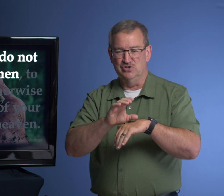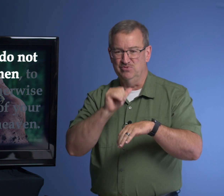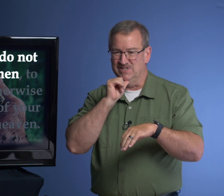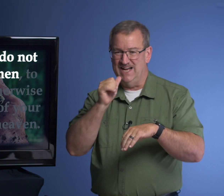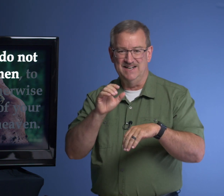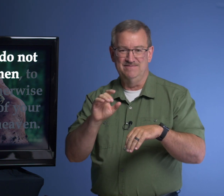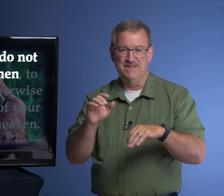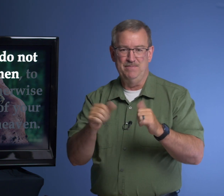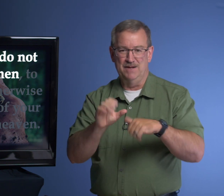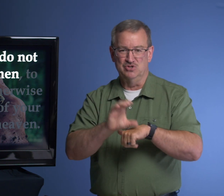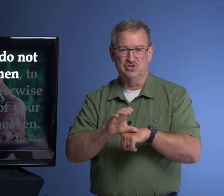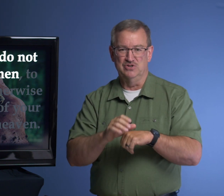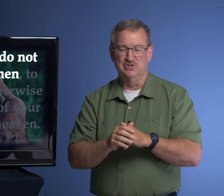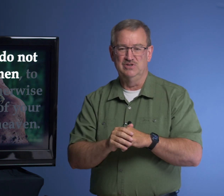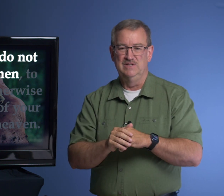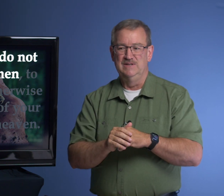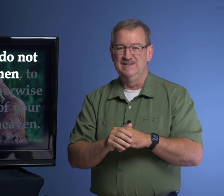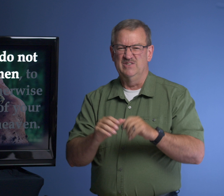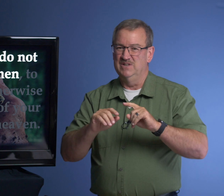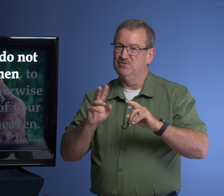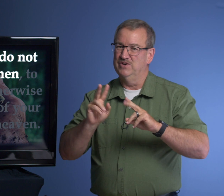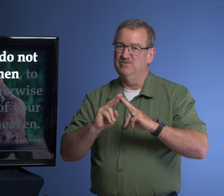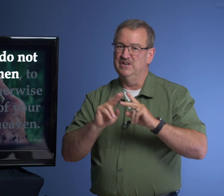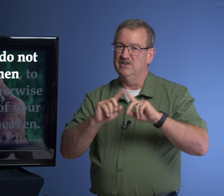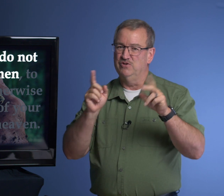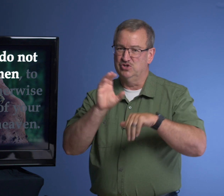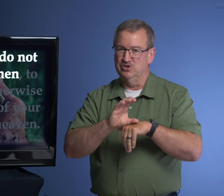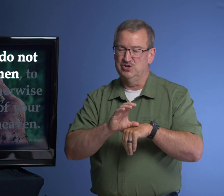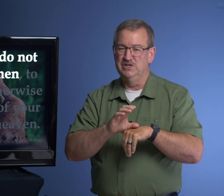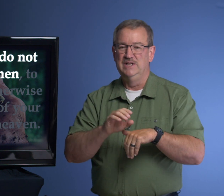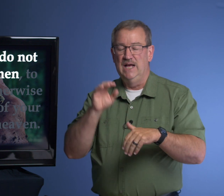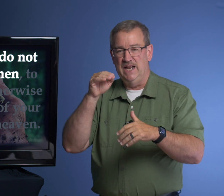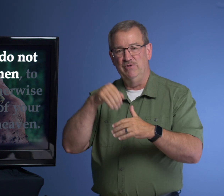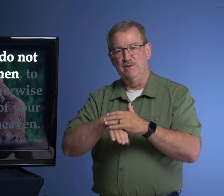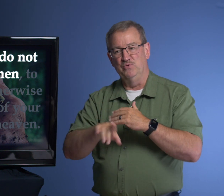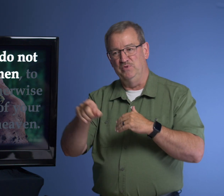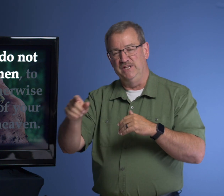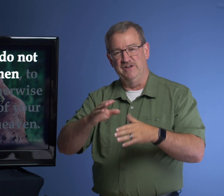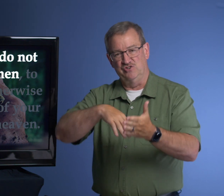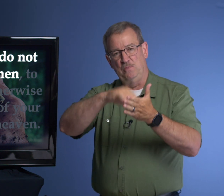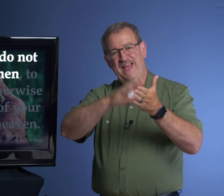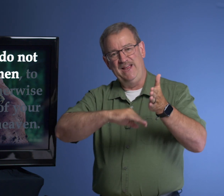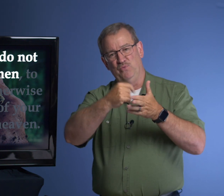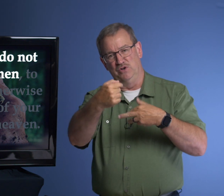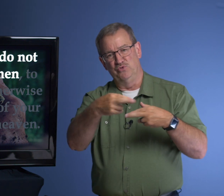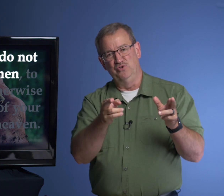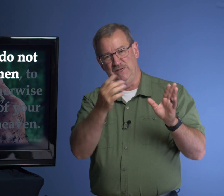It was not a Baptist church. It was a very, very different church. And I remember we went in there to paint one room in